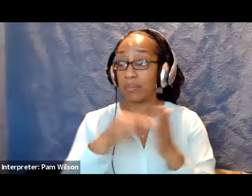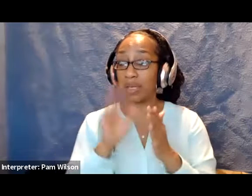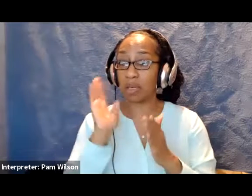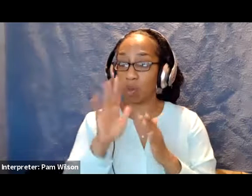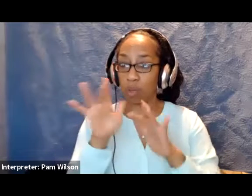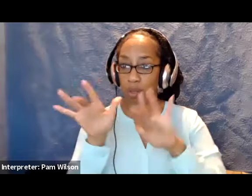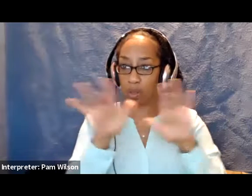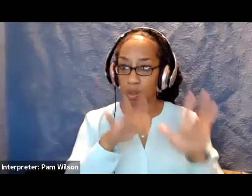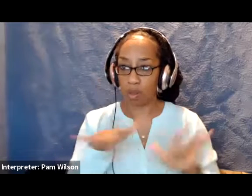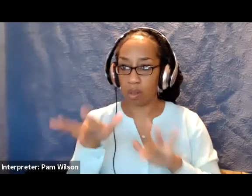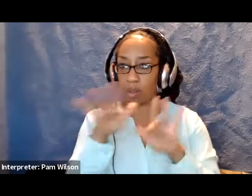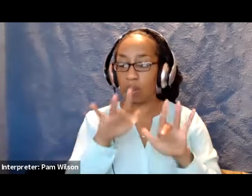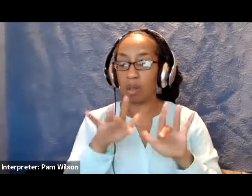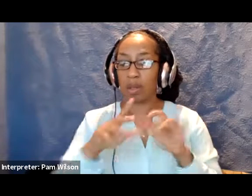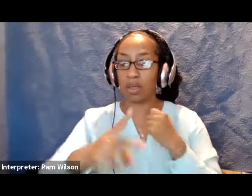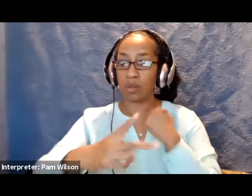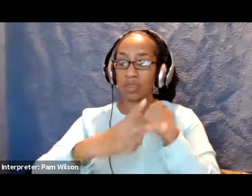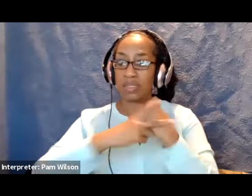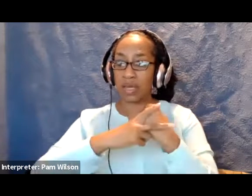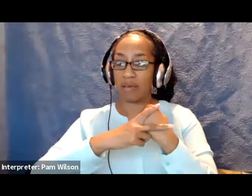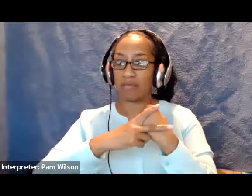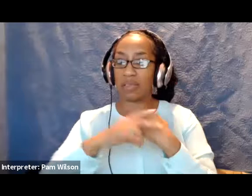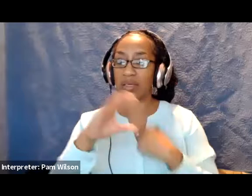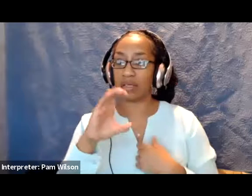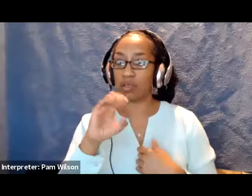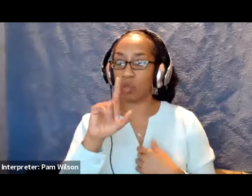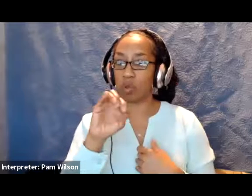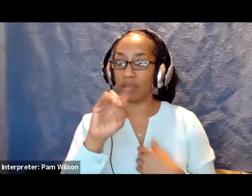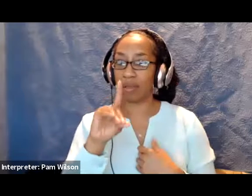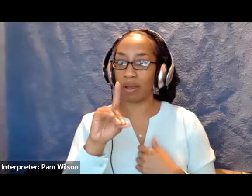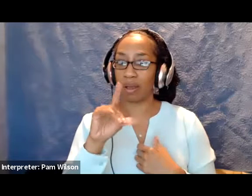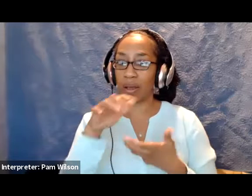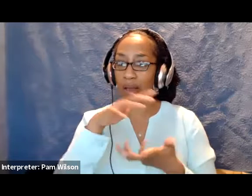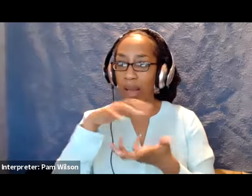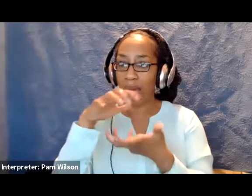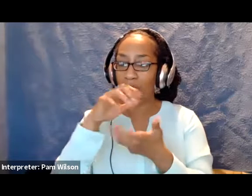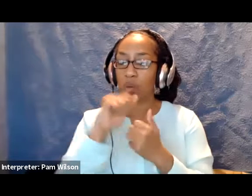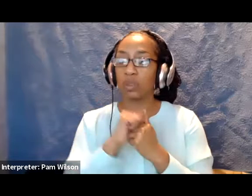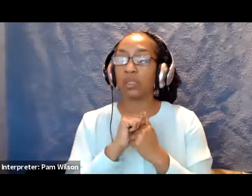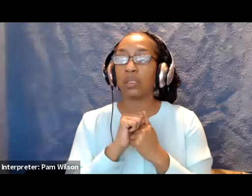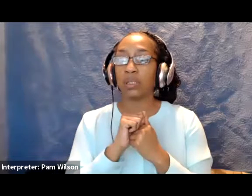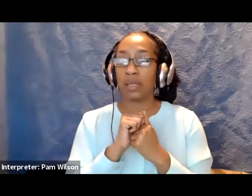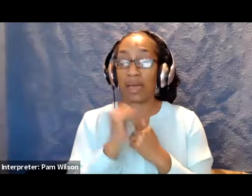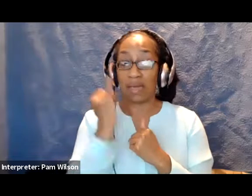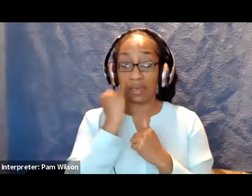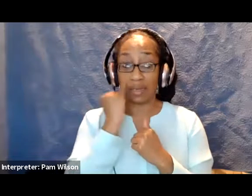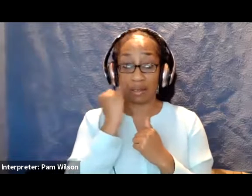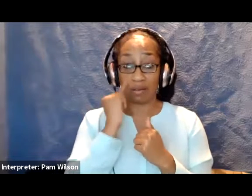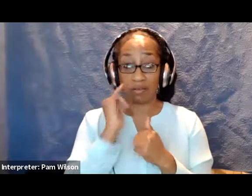the cloud and immediately share a link with all everyone who is registered.